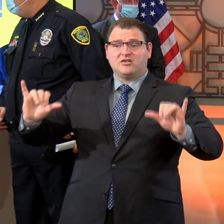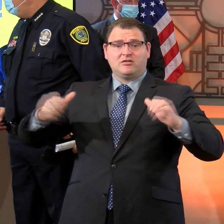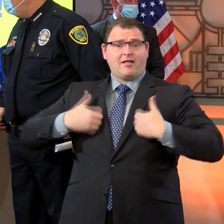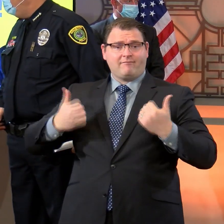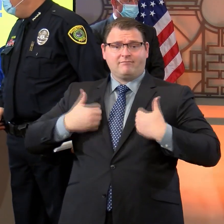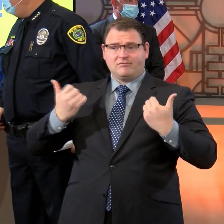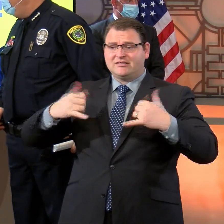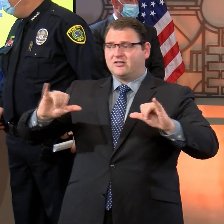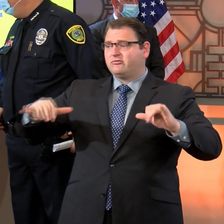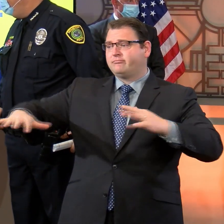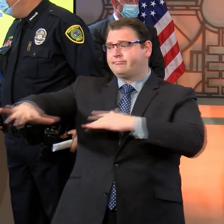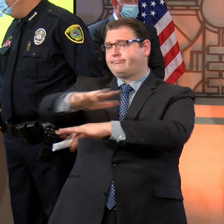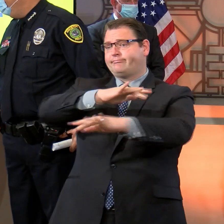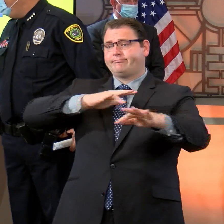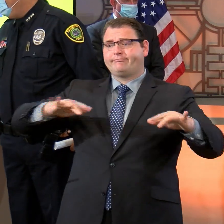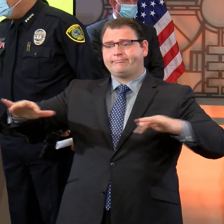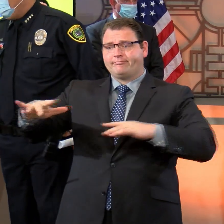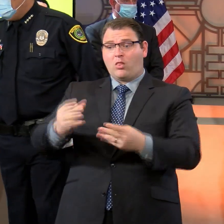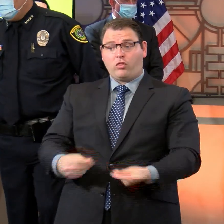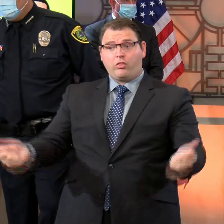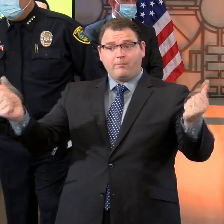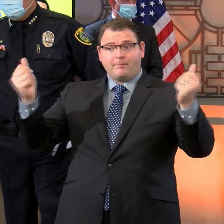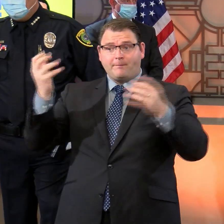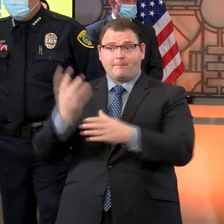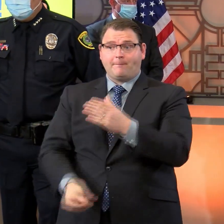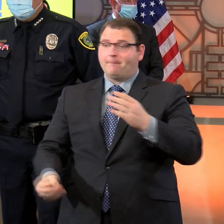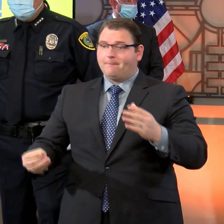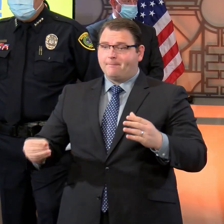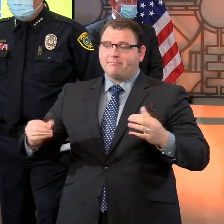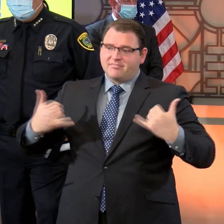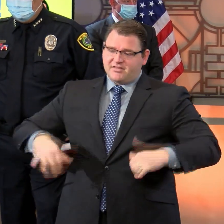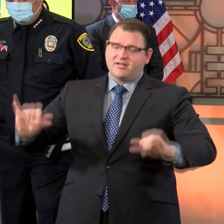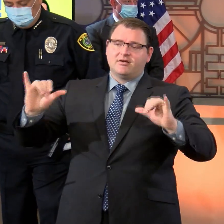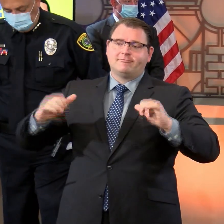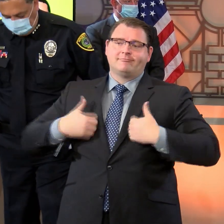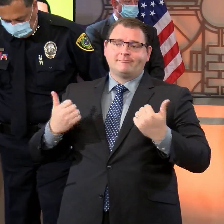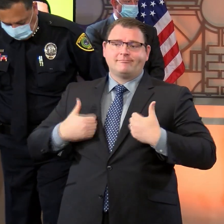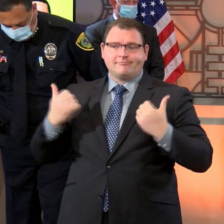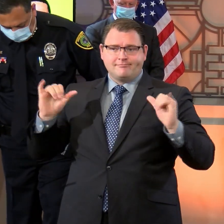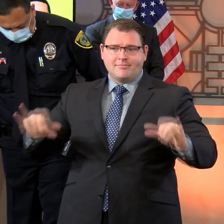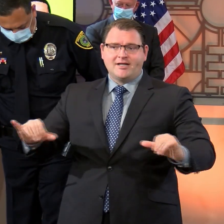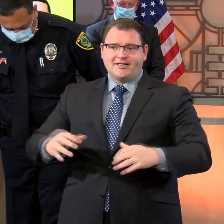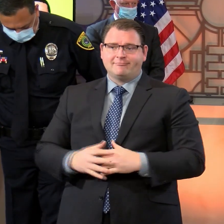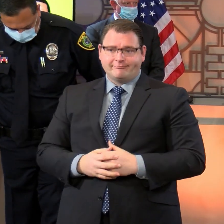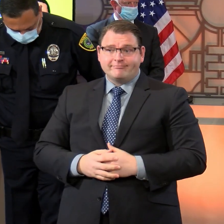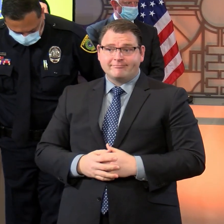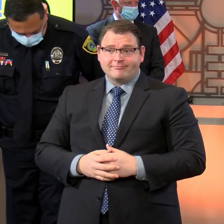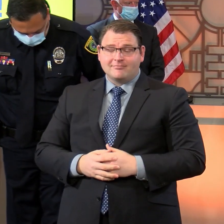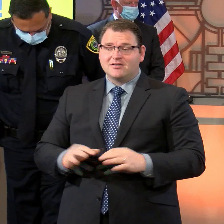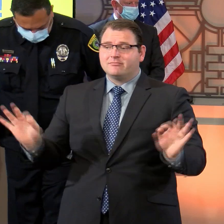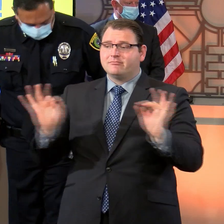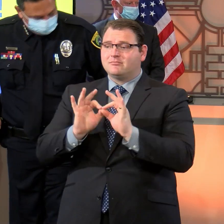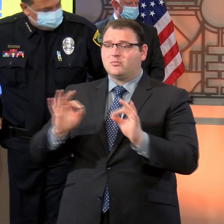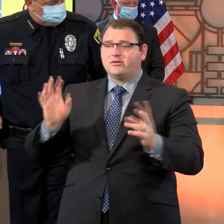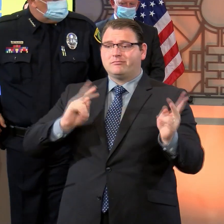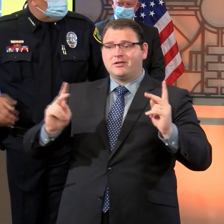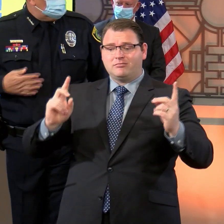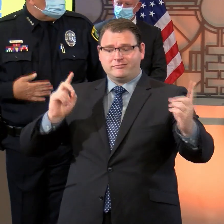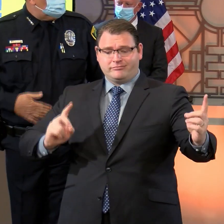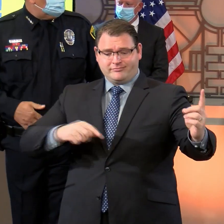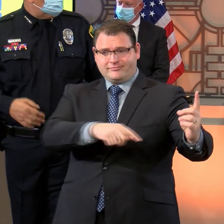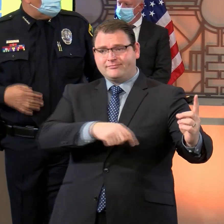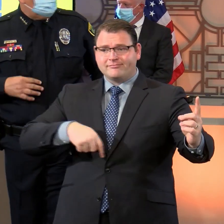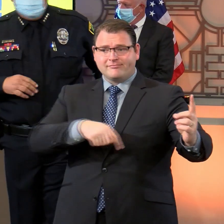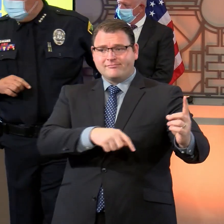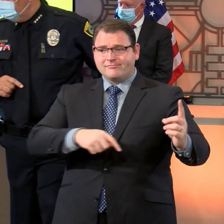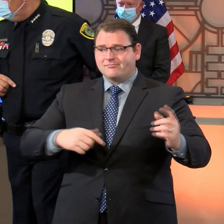has not gone away. And so it is still important for people to engage in social distancing and to wear the face